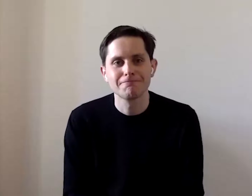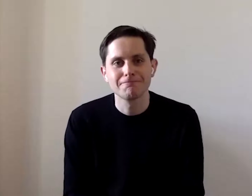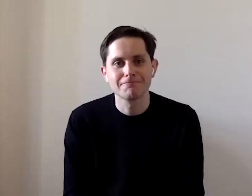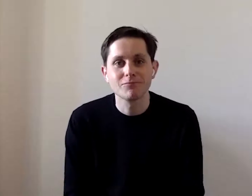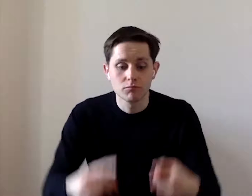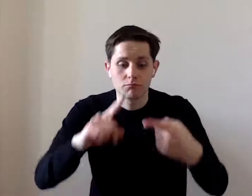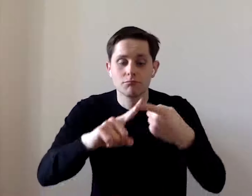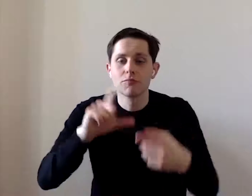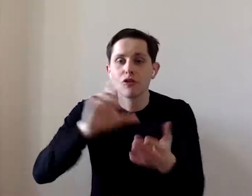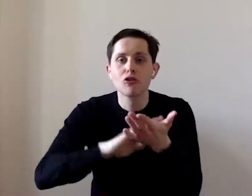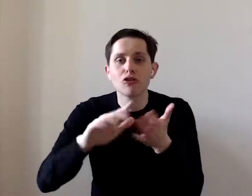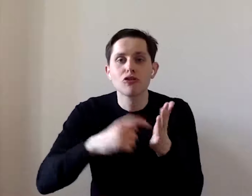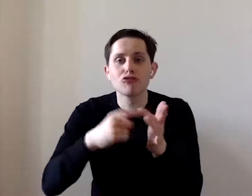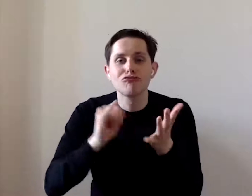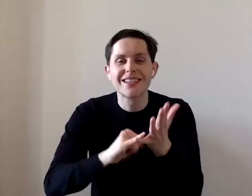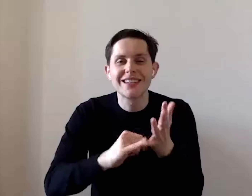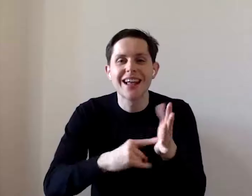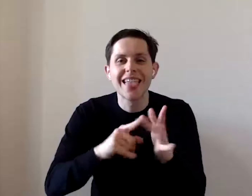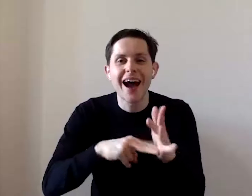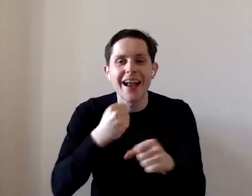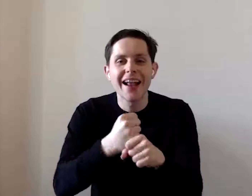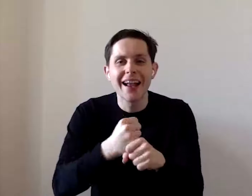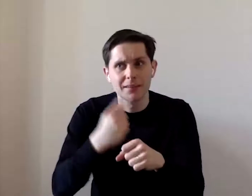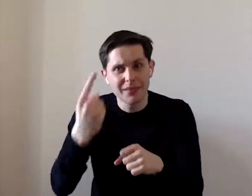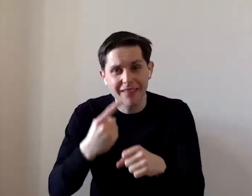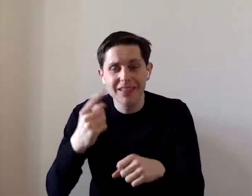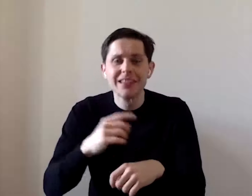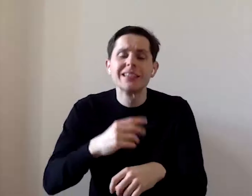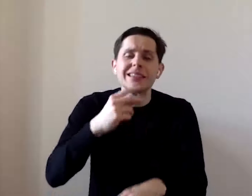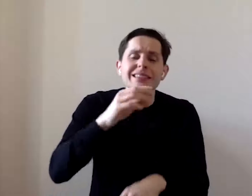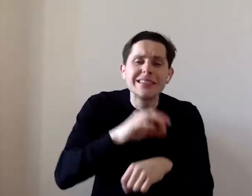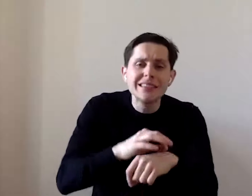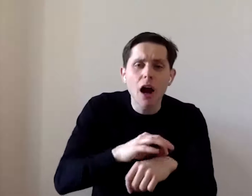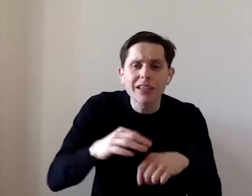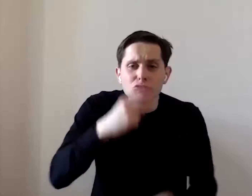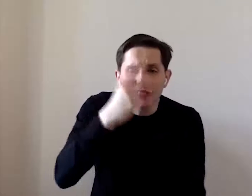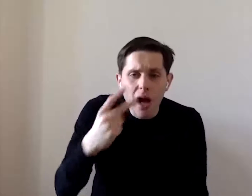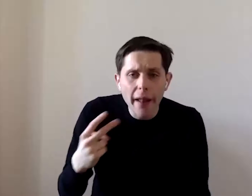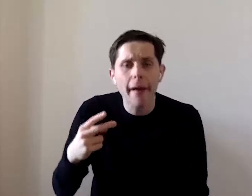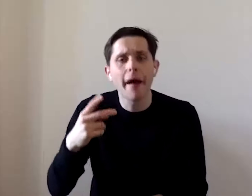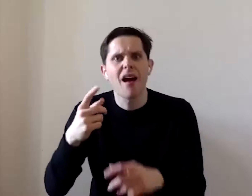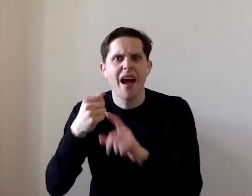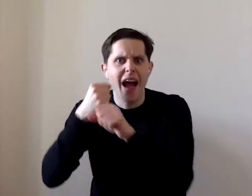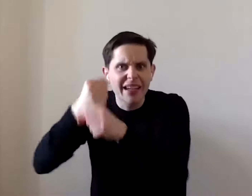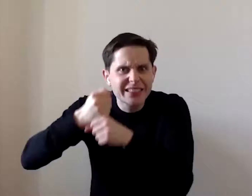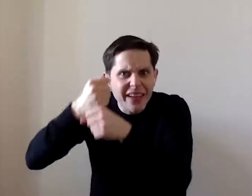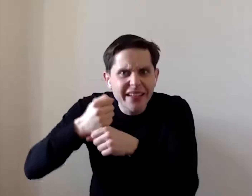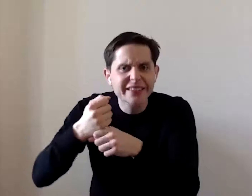discourse equitable for all disabled people. We have Chris Laing, an architectural designer, activist, consultant and founder